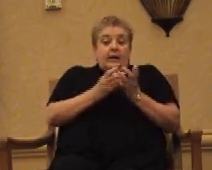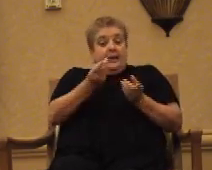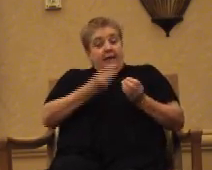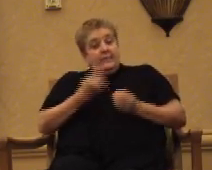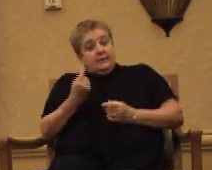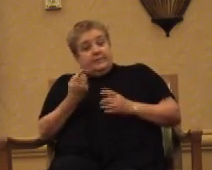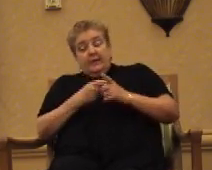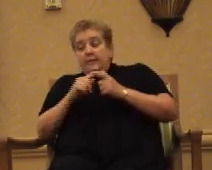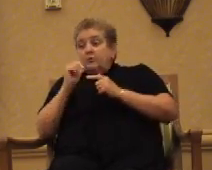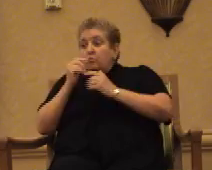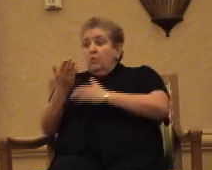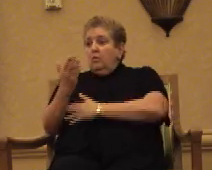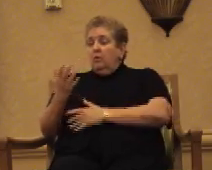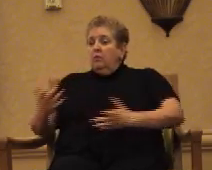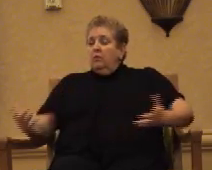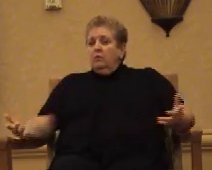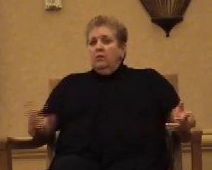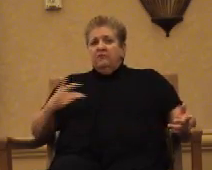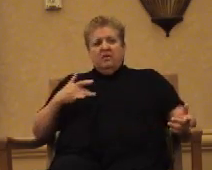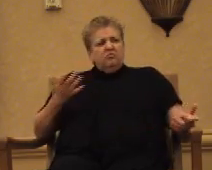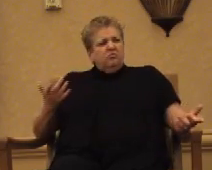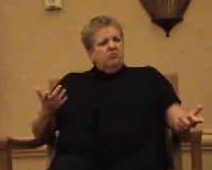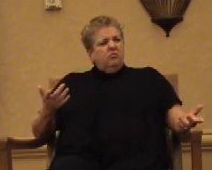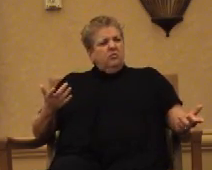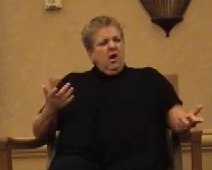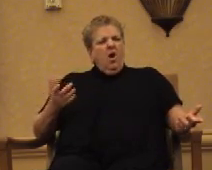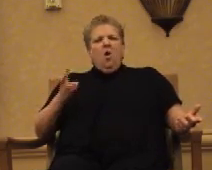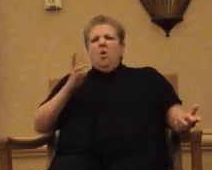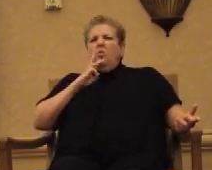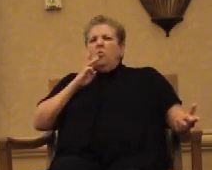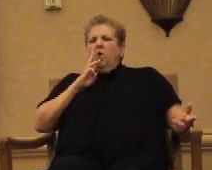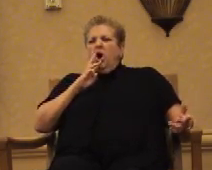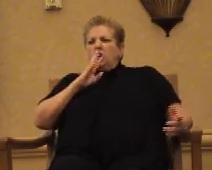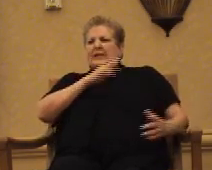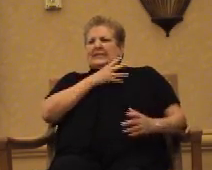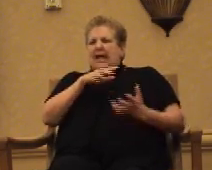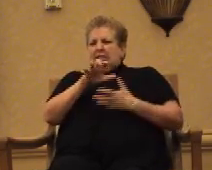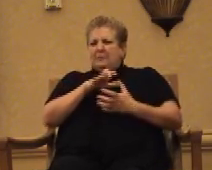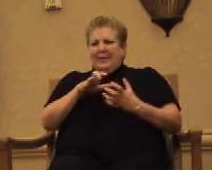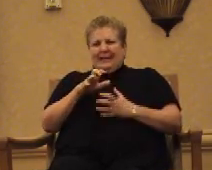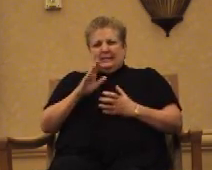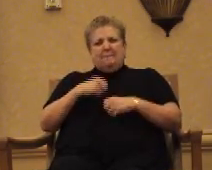next day I figured out that you shouldn't put water in scotch, it could make you really sick.